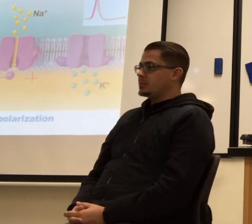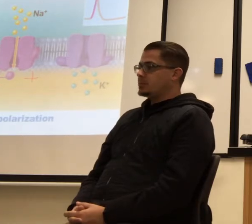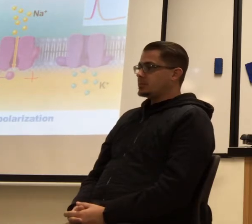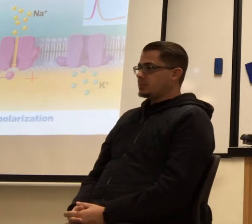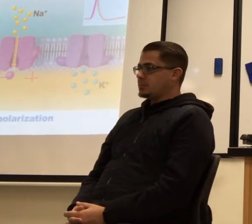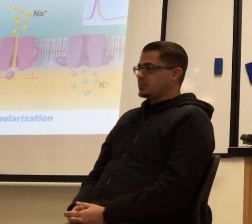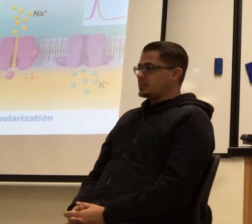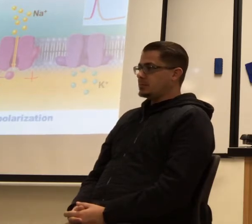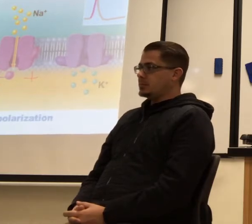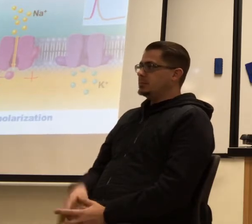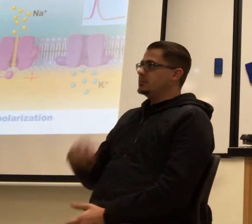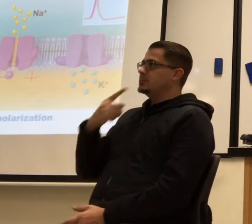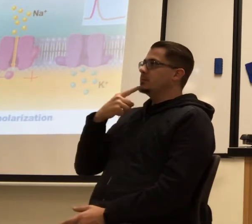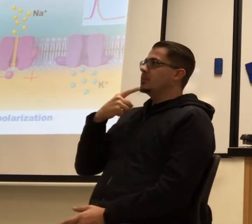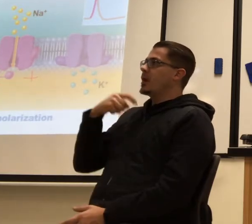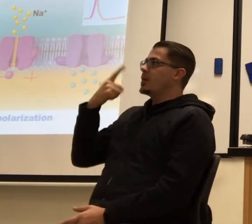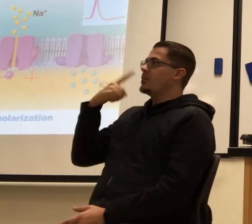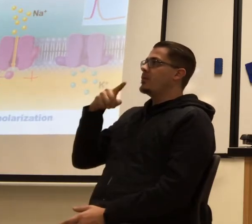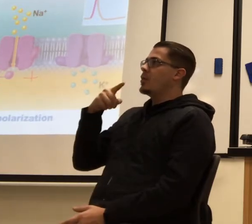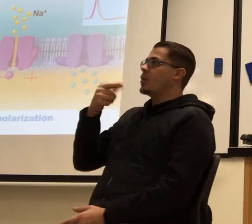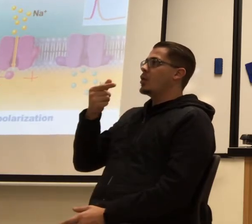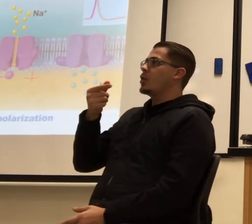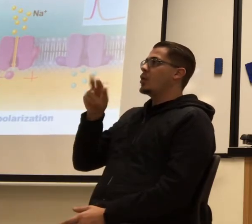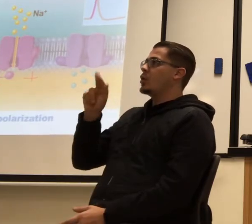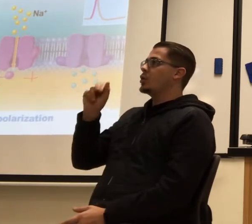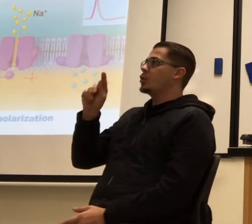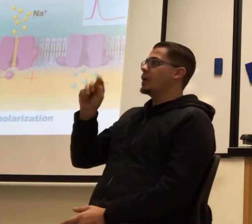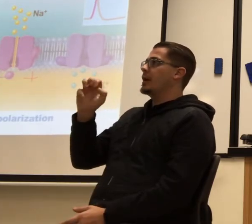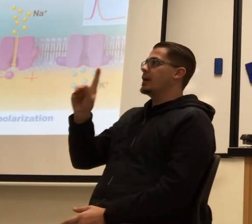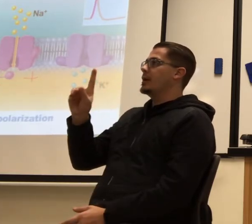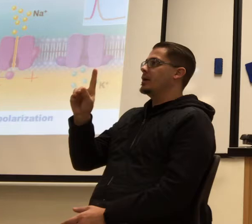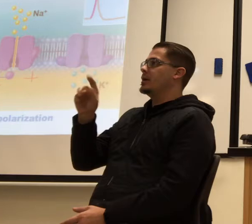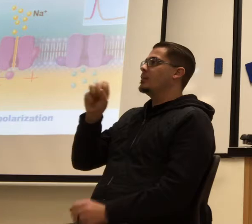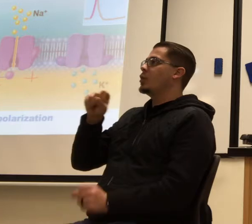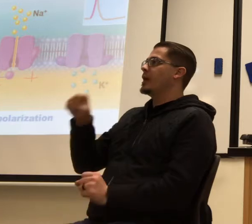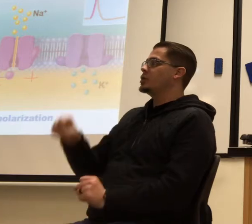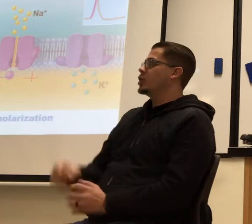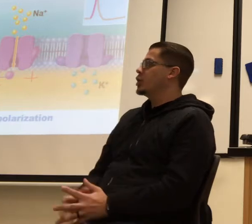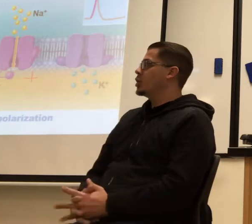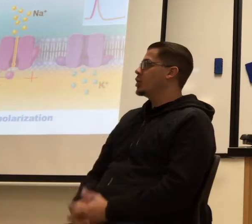So let's say I'll use red for the graded potential. Let's say,